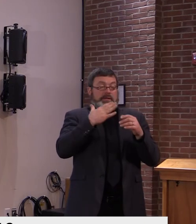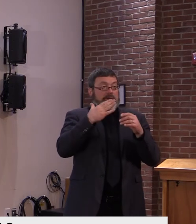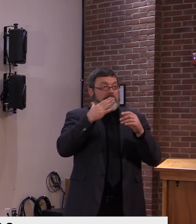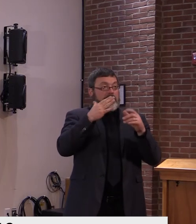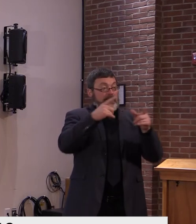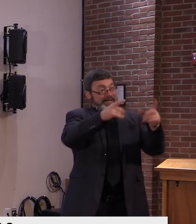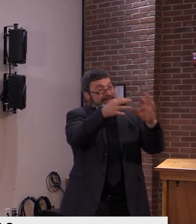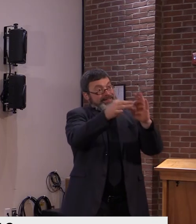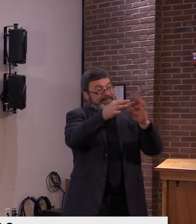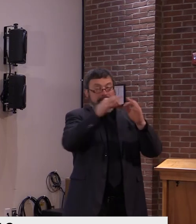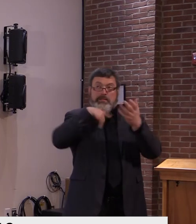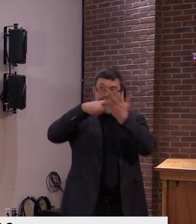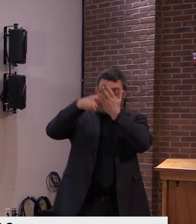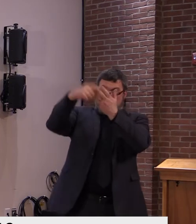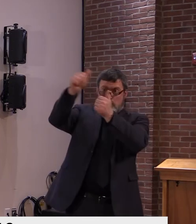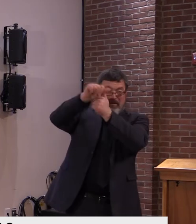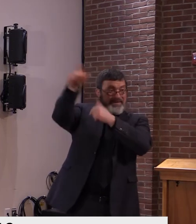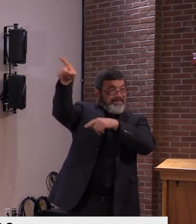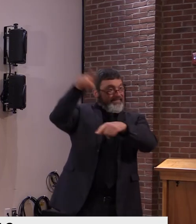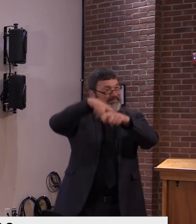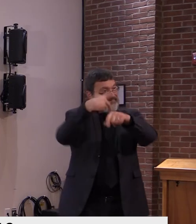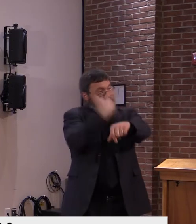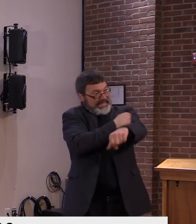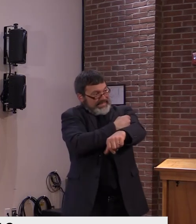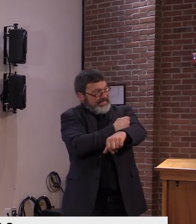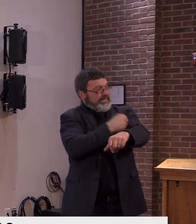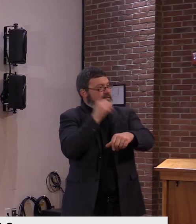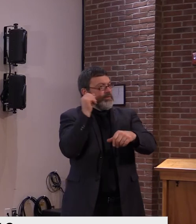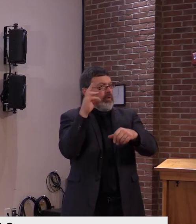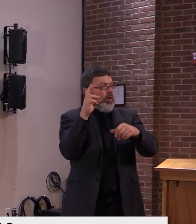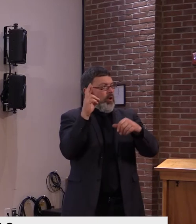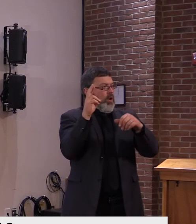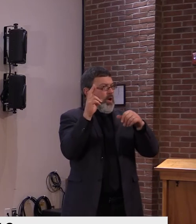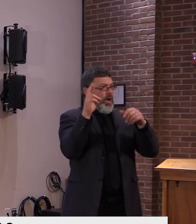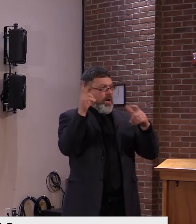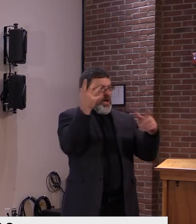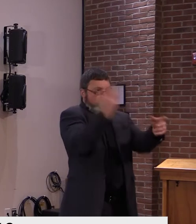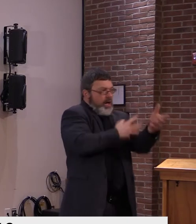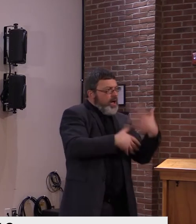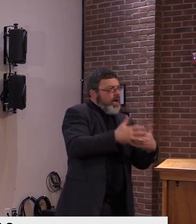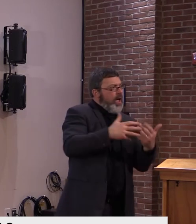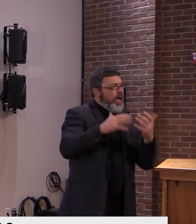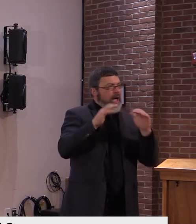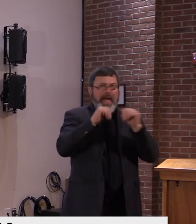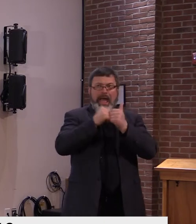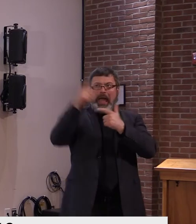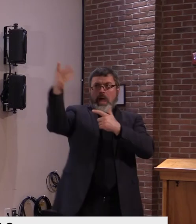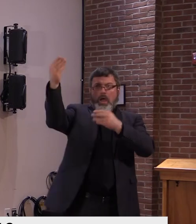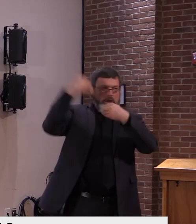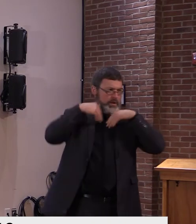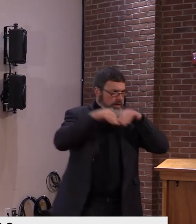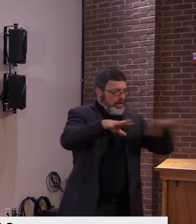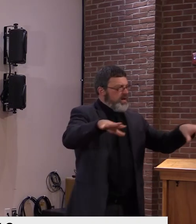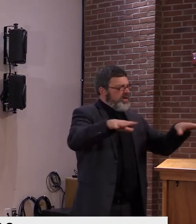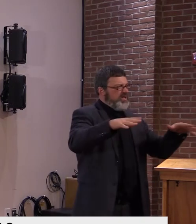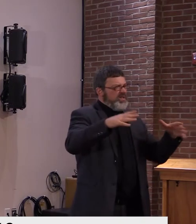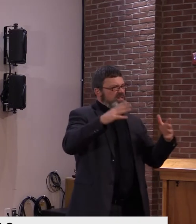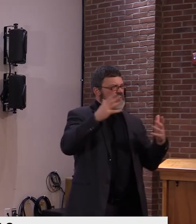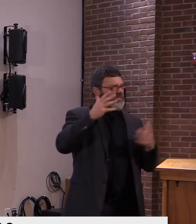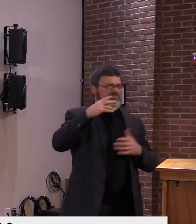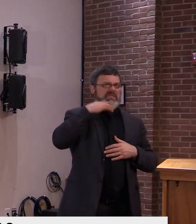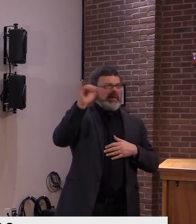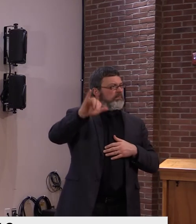us, not only in terms of being able to get it quickly to every corner of the state, but also making sure that the